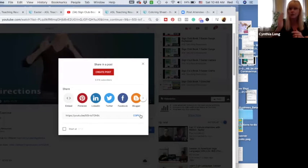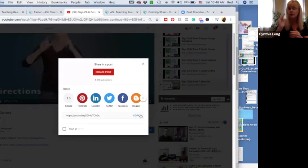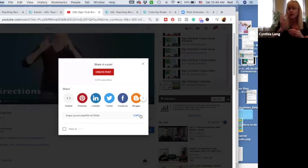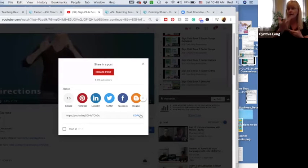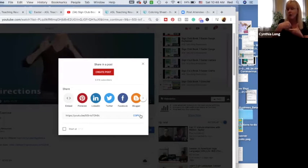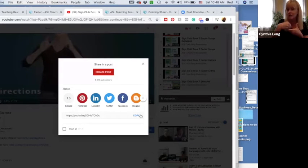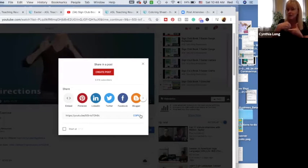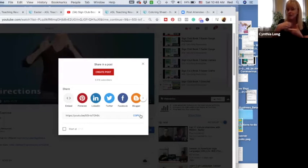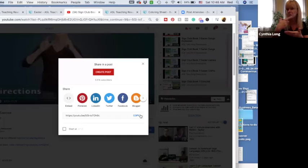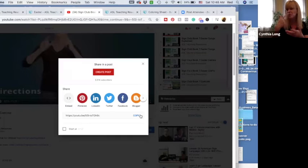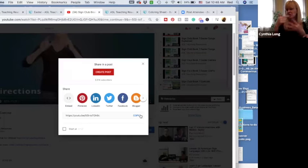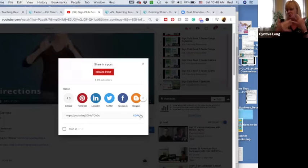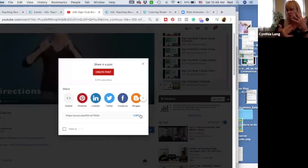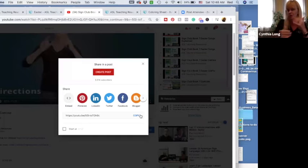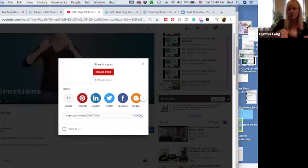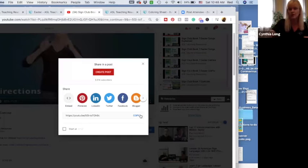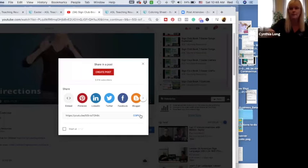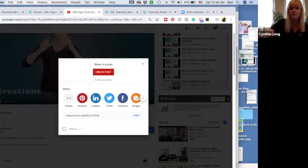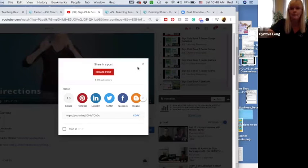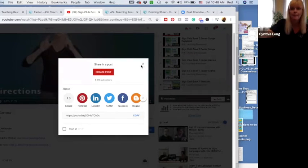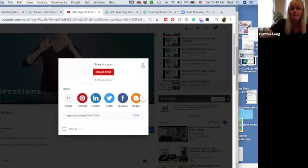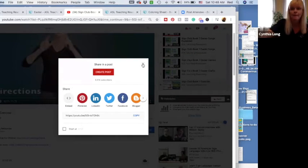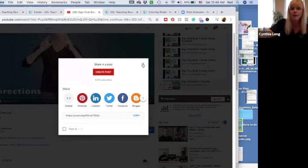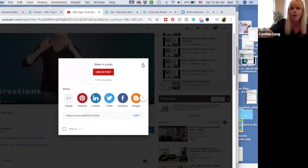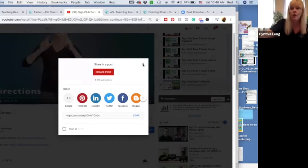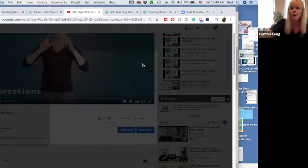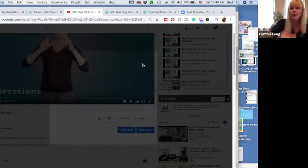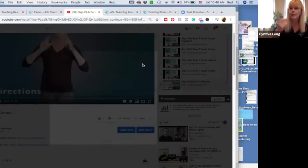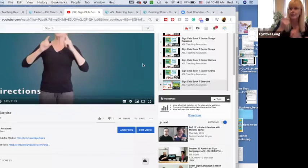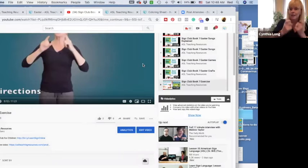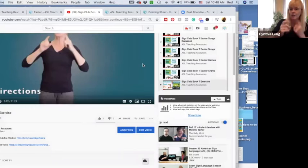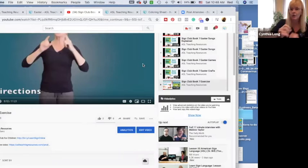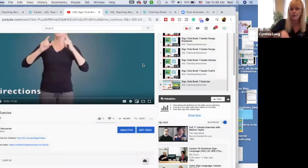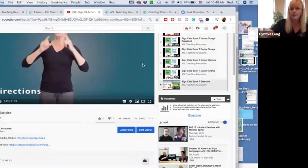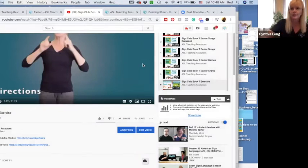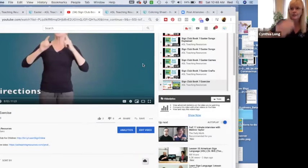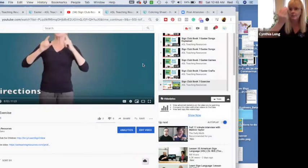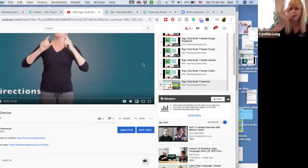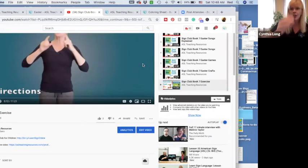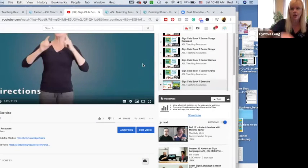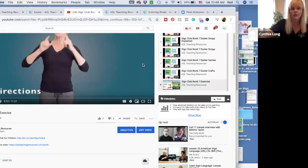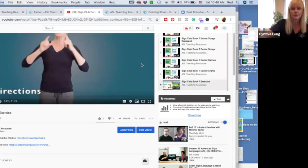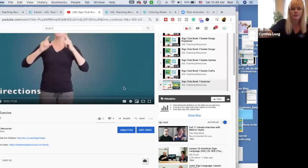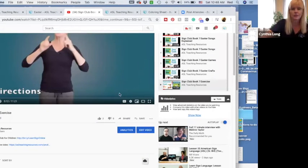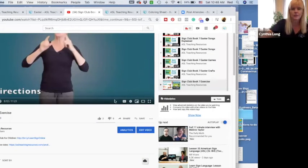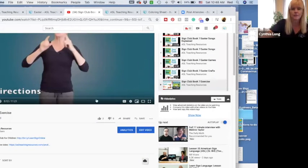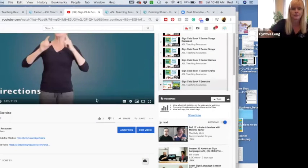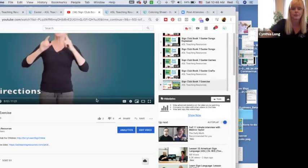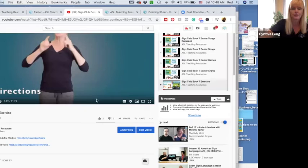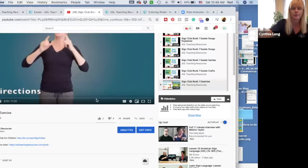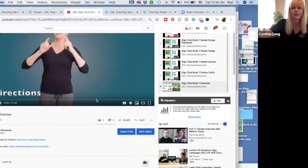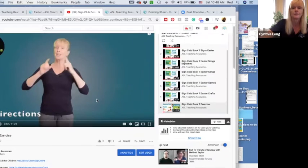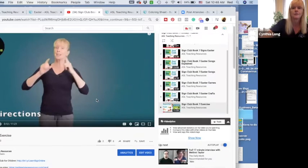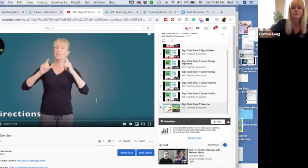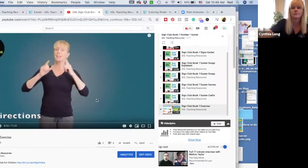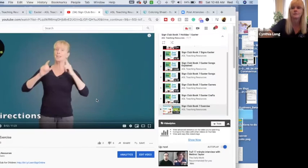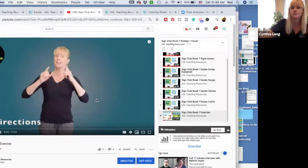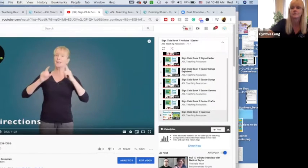special needs children, like autism or so forth. Okay, do we have any other questions? Let me know.